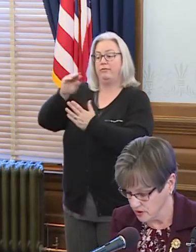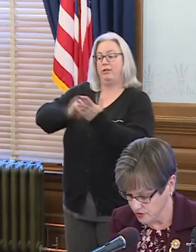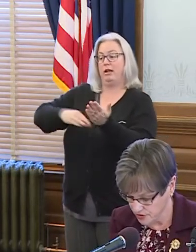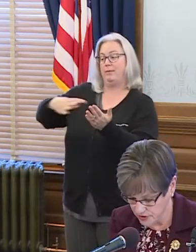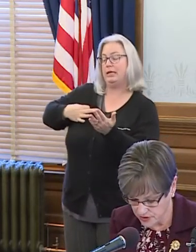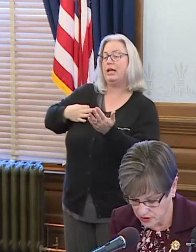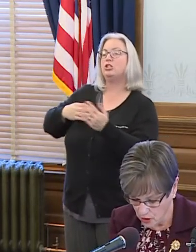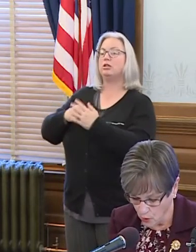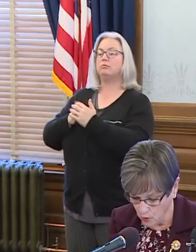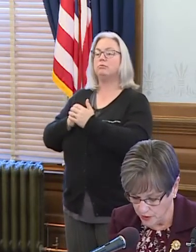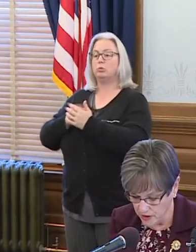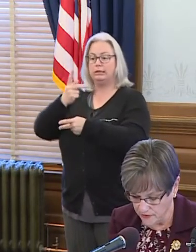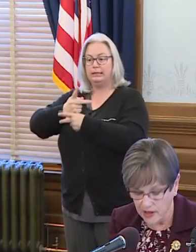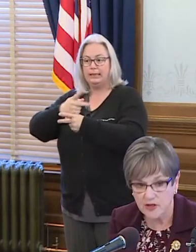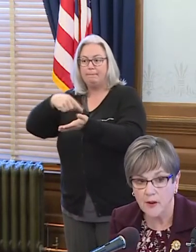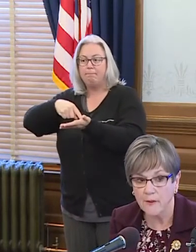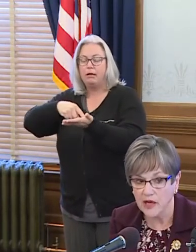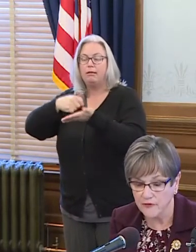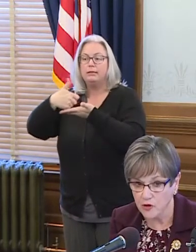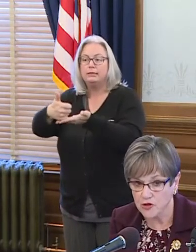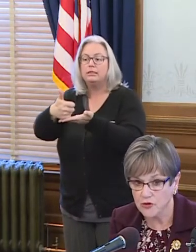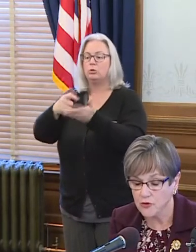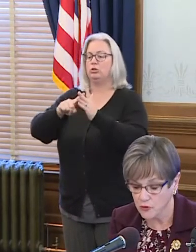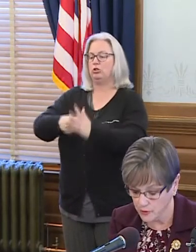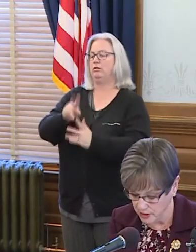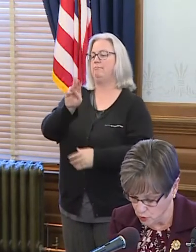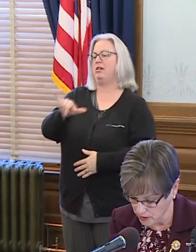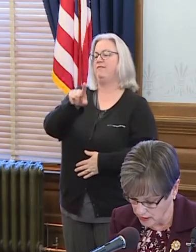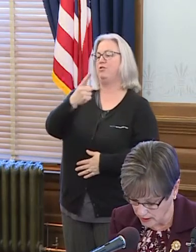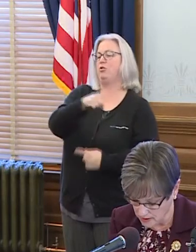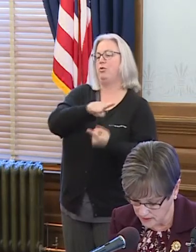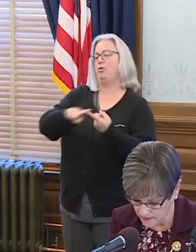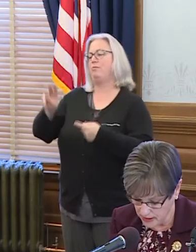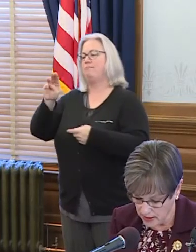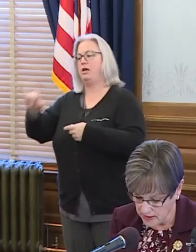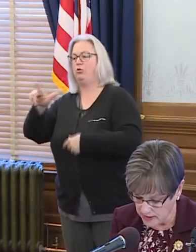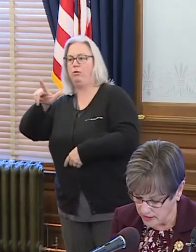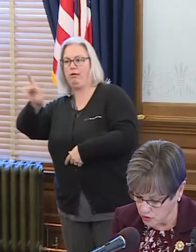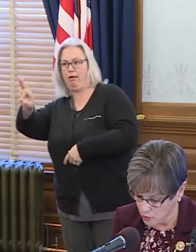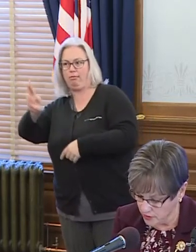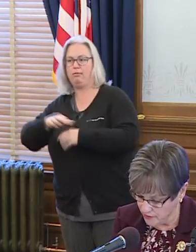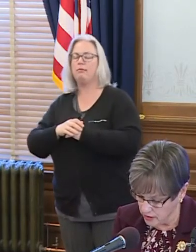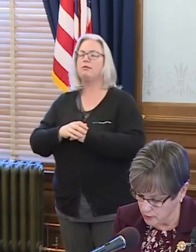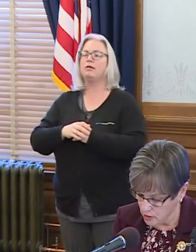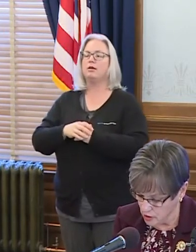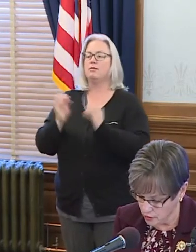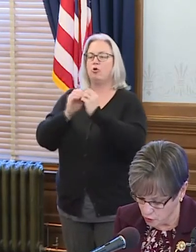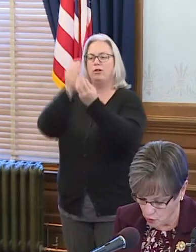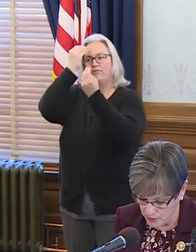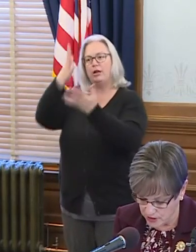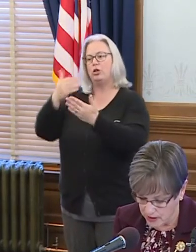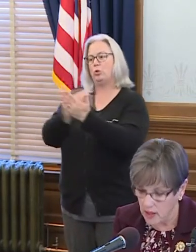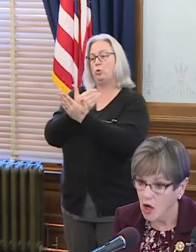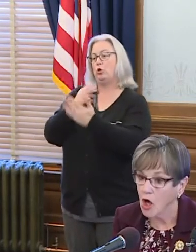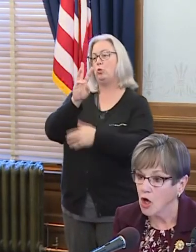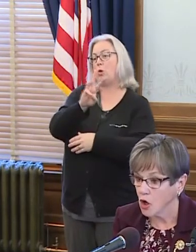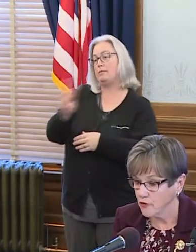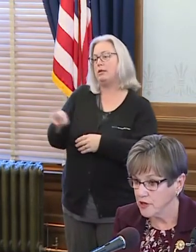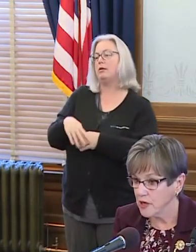bill assistance will be in effect May 1st through May 29th. Details will be available on our new